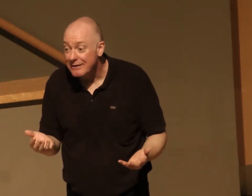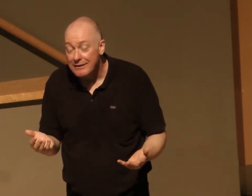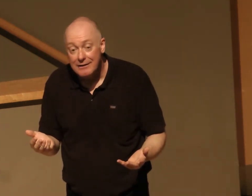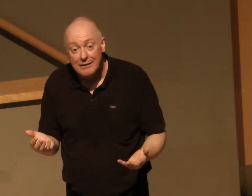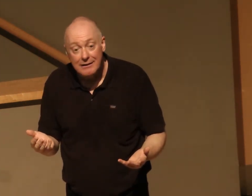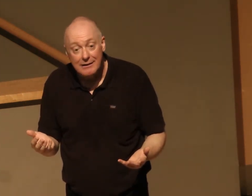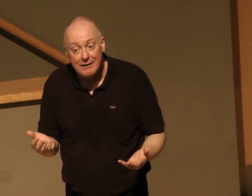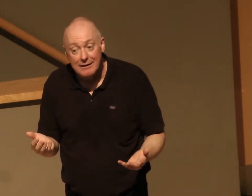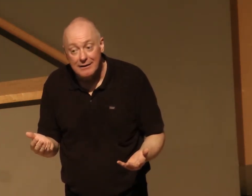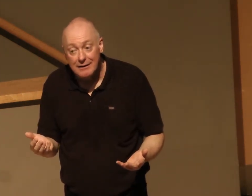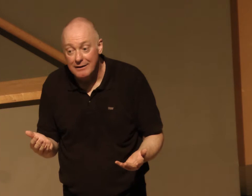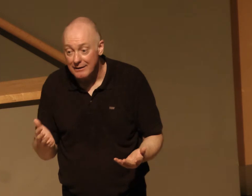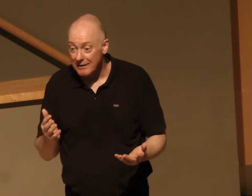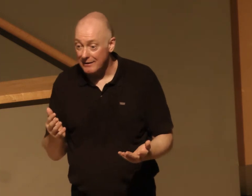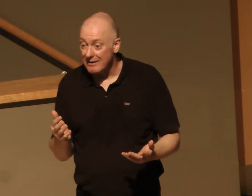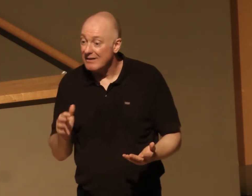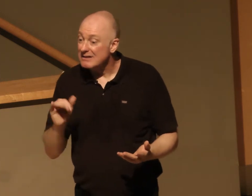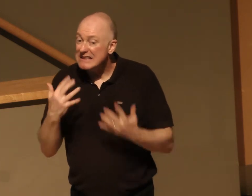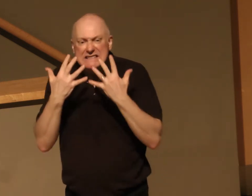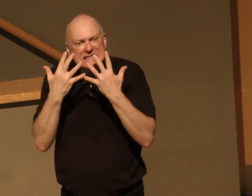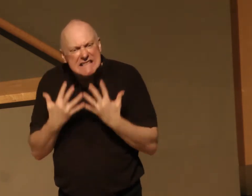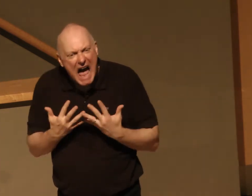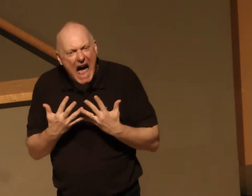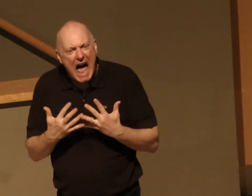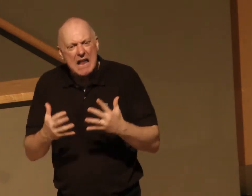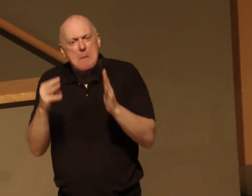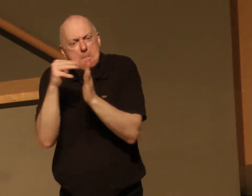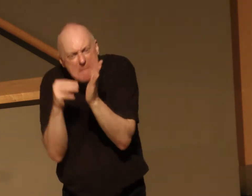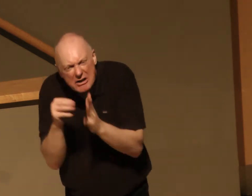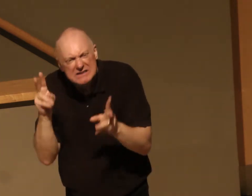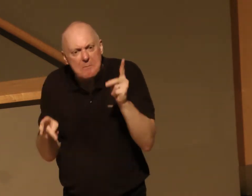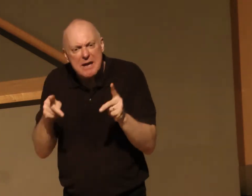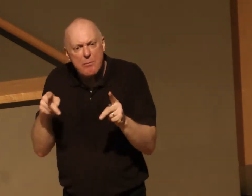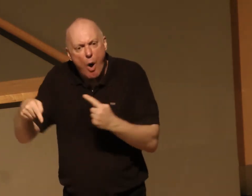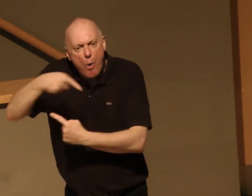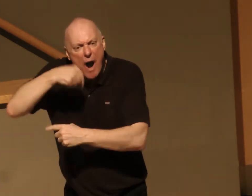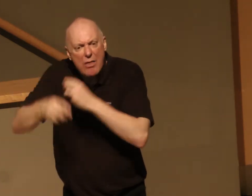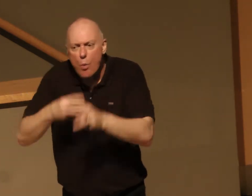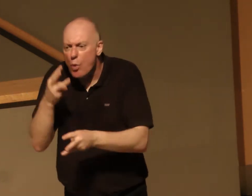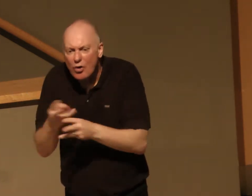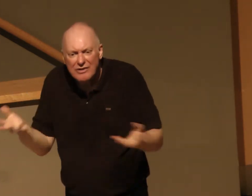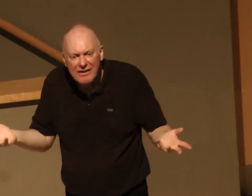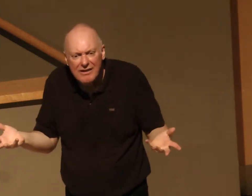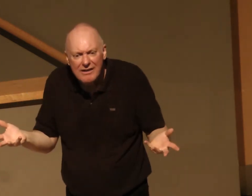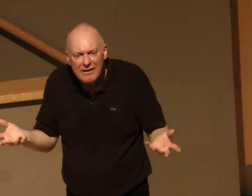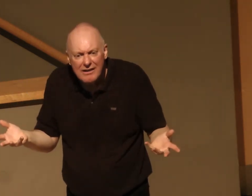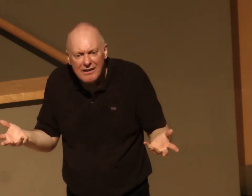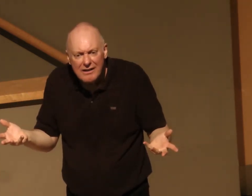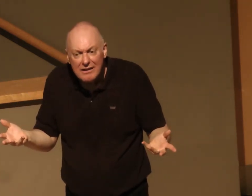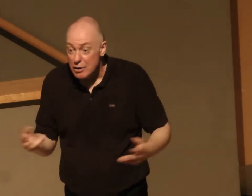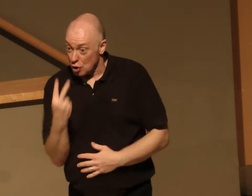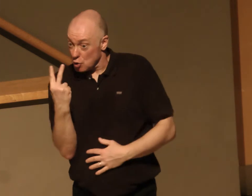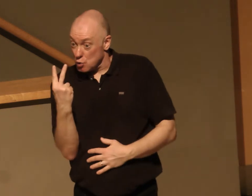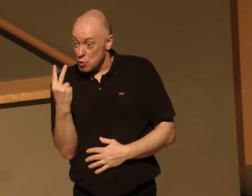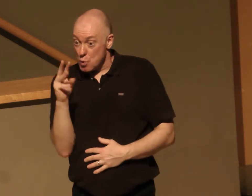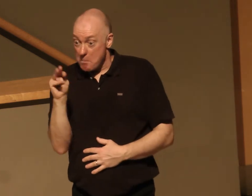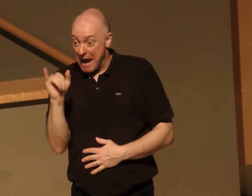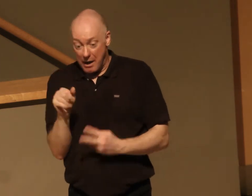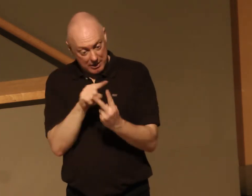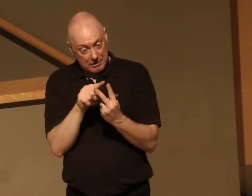And this, loved ones, is a tragedy of millions and millions of lives all around the world. The two Marys come to the tomb with a set